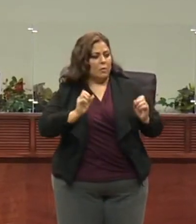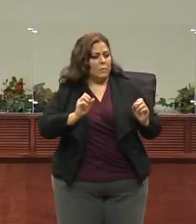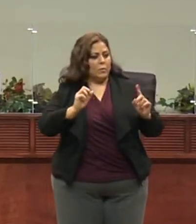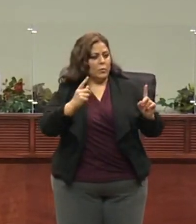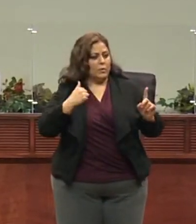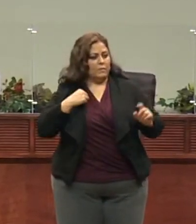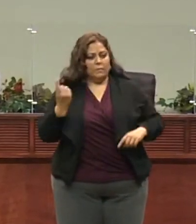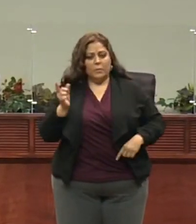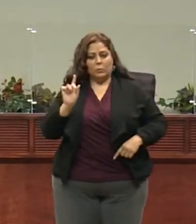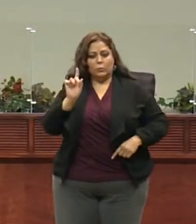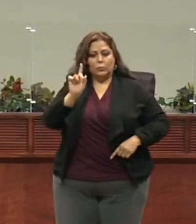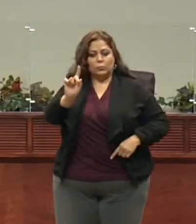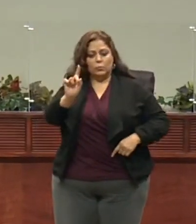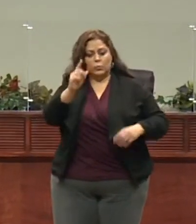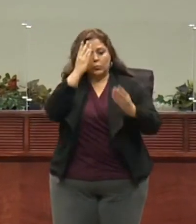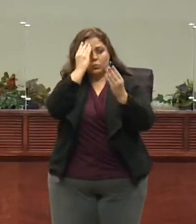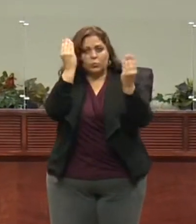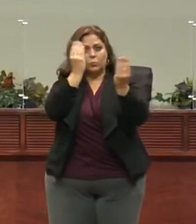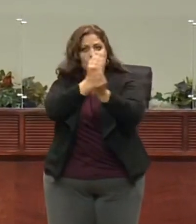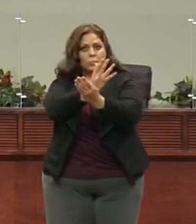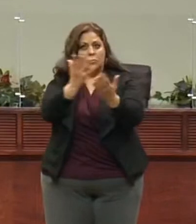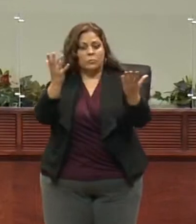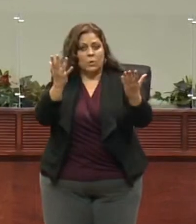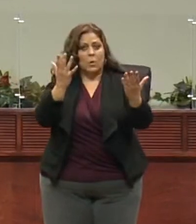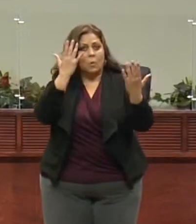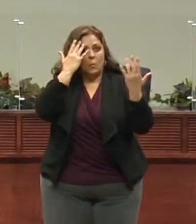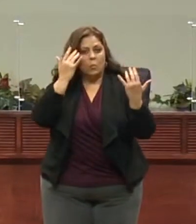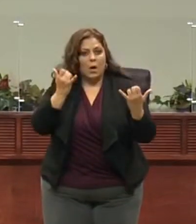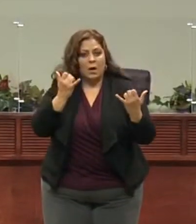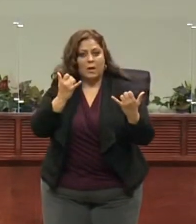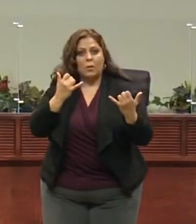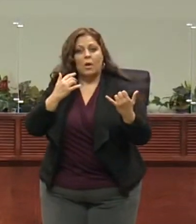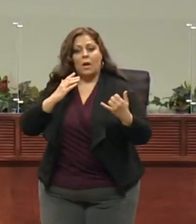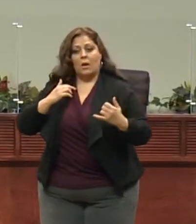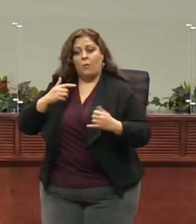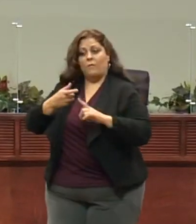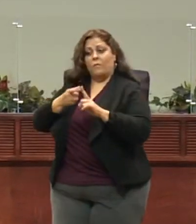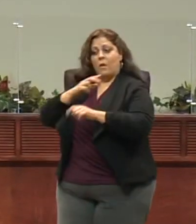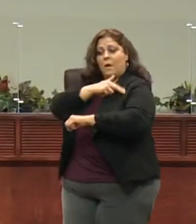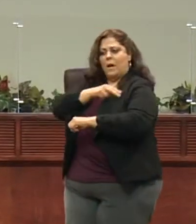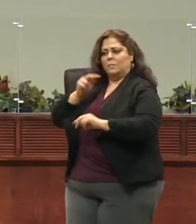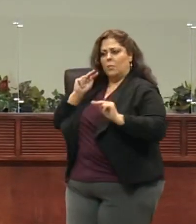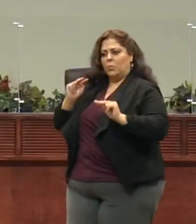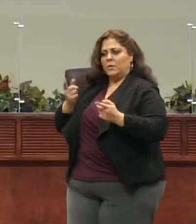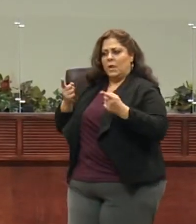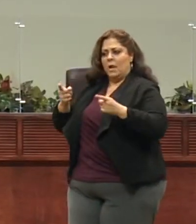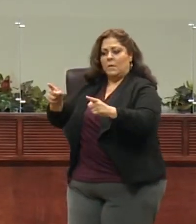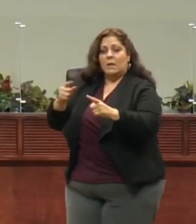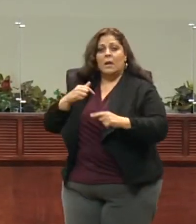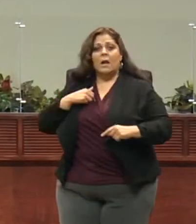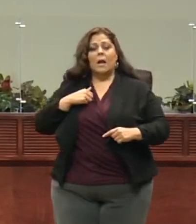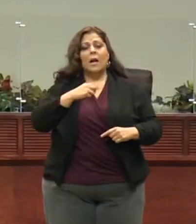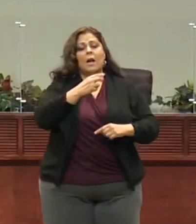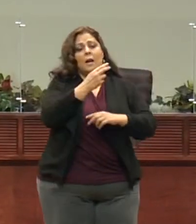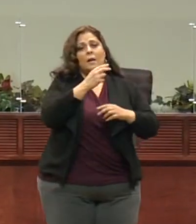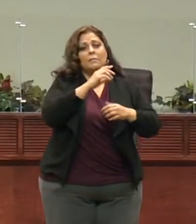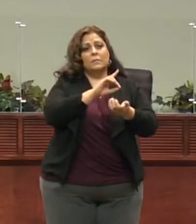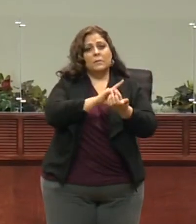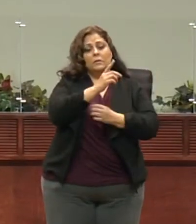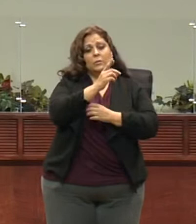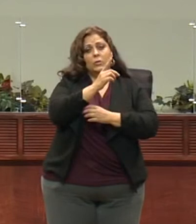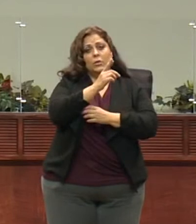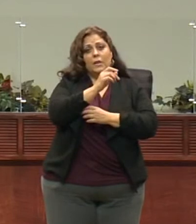all of you some of the things that we are seeing in our hospitals. My name is Victor Herrera. I'm Chief Medical Officer of AdventHealth